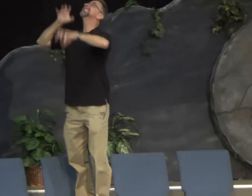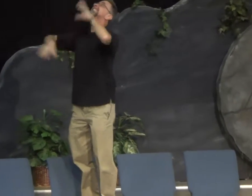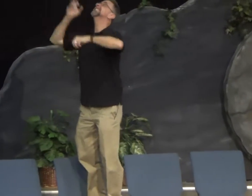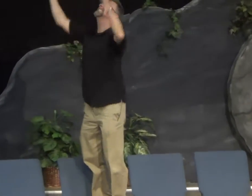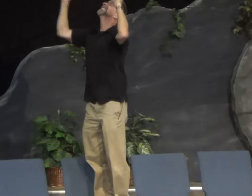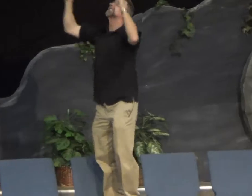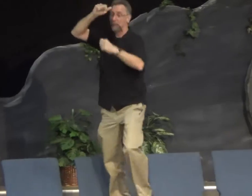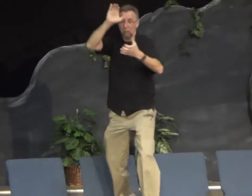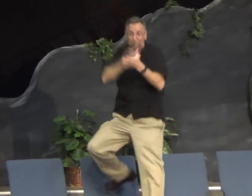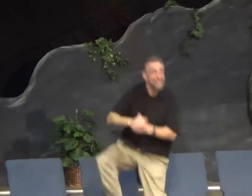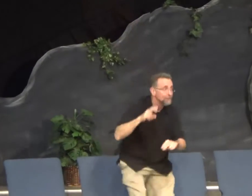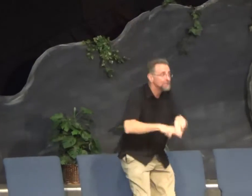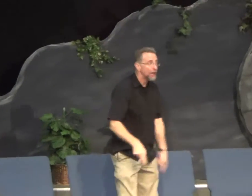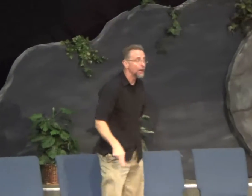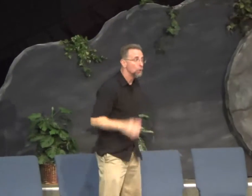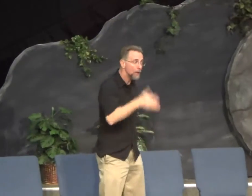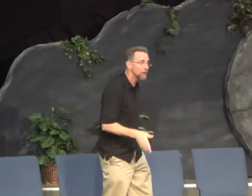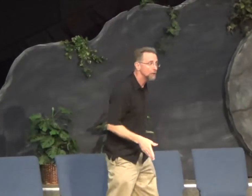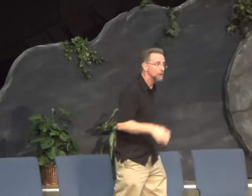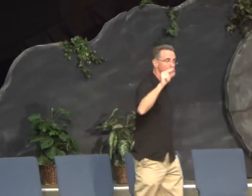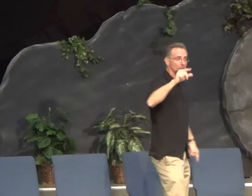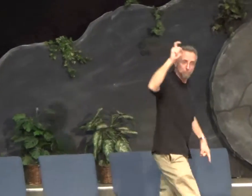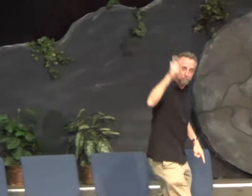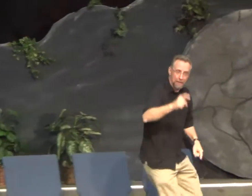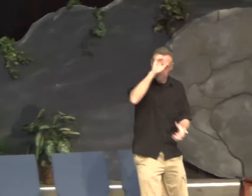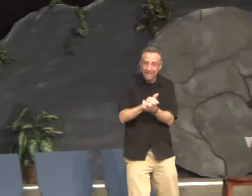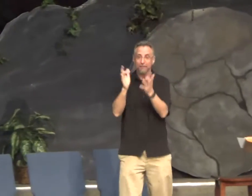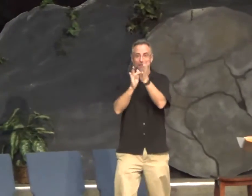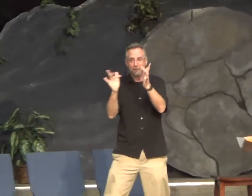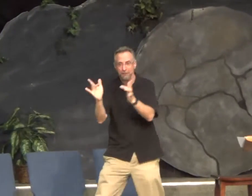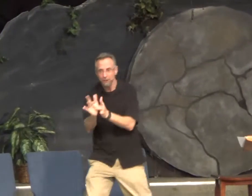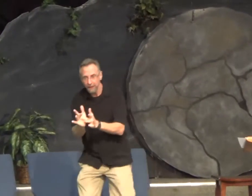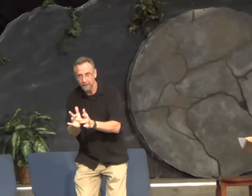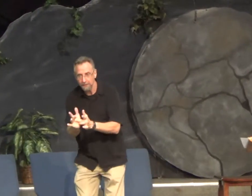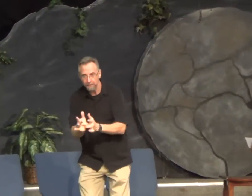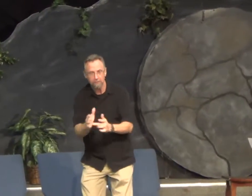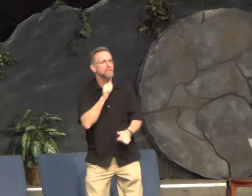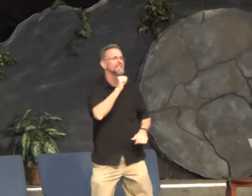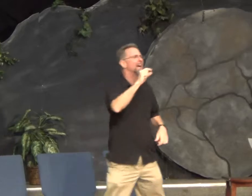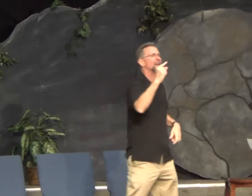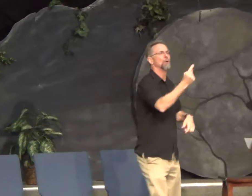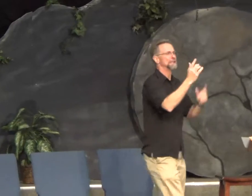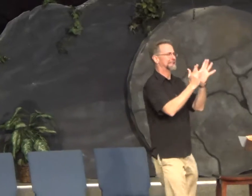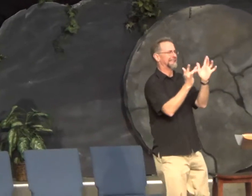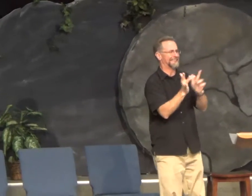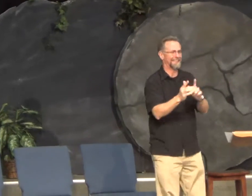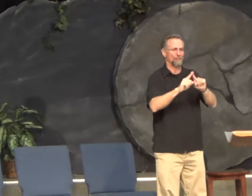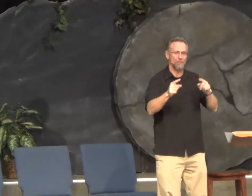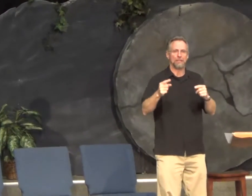Oh, I can make my way to heaven on my own. Can you do that? No. You must believe in Jesus. Not